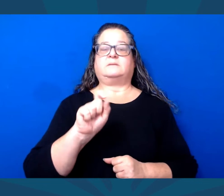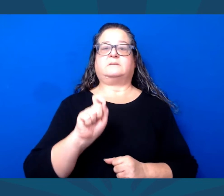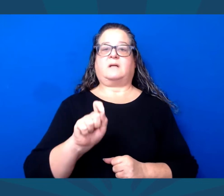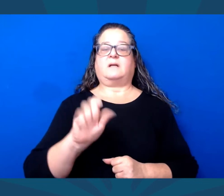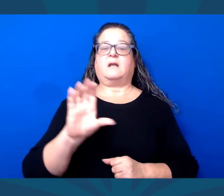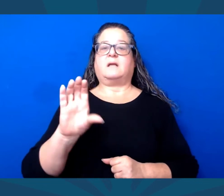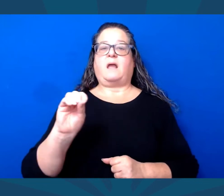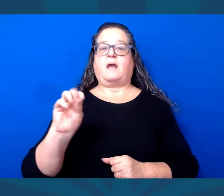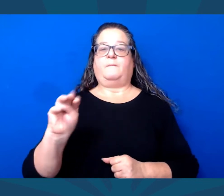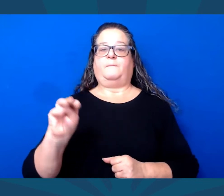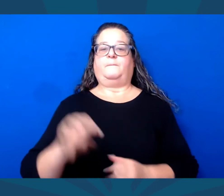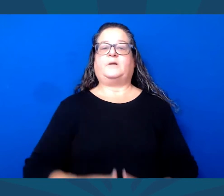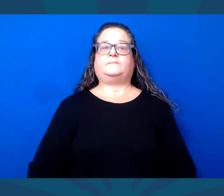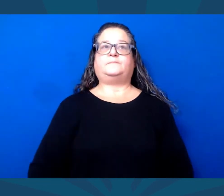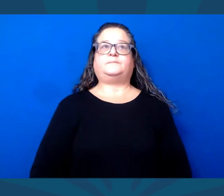www.michaeldbutts.com.